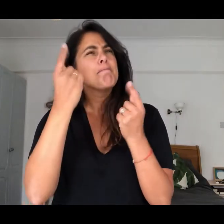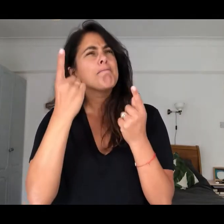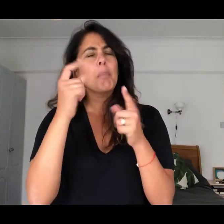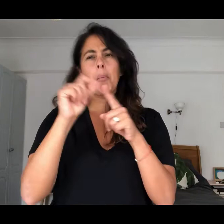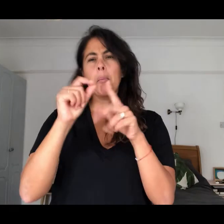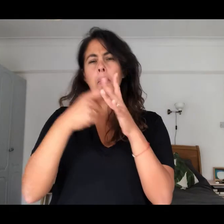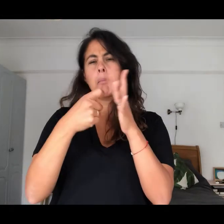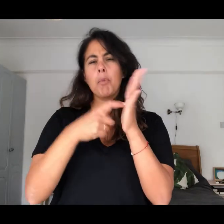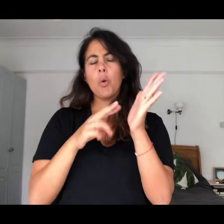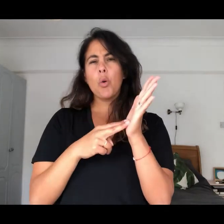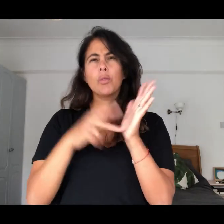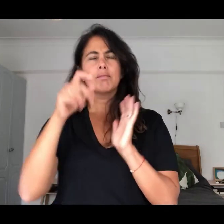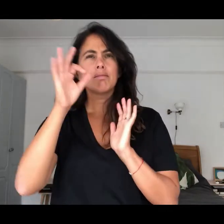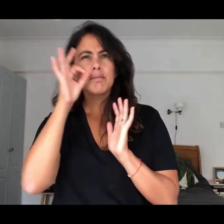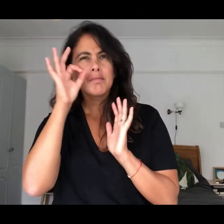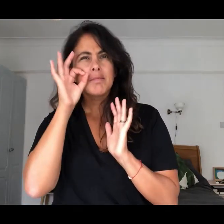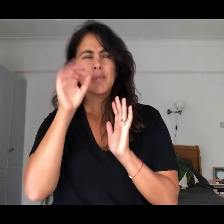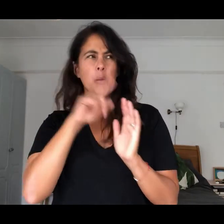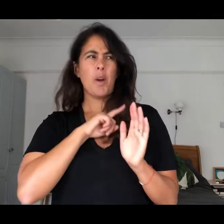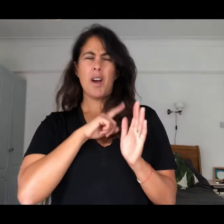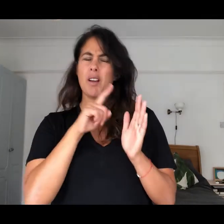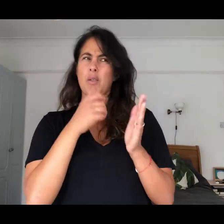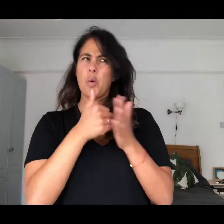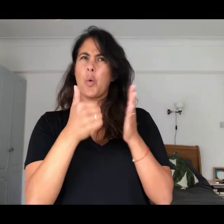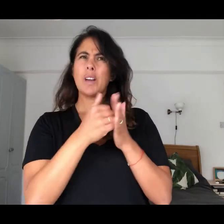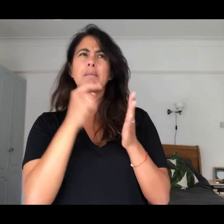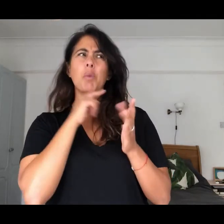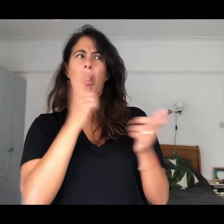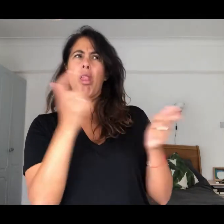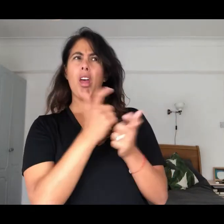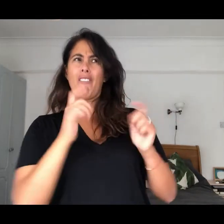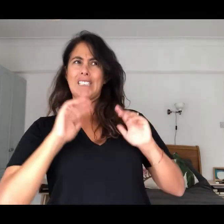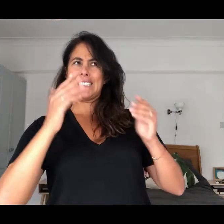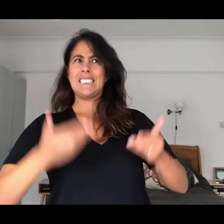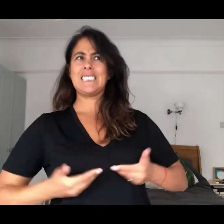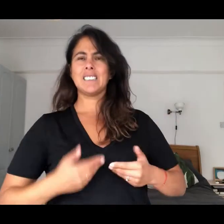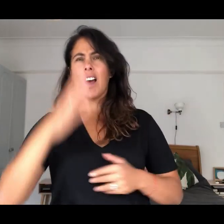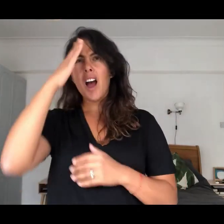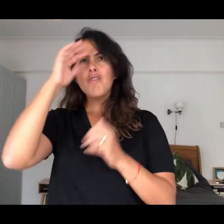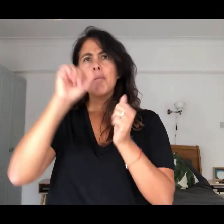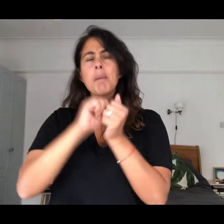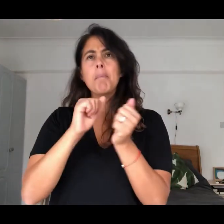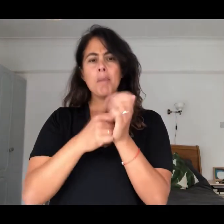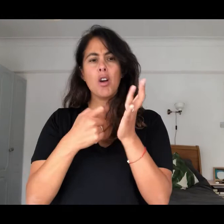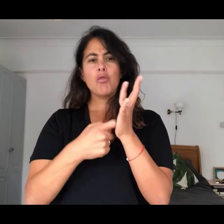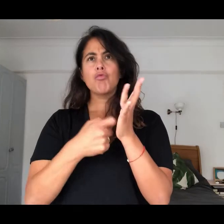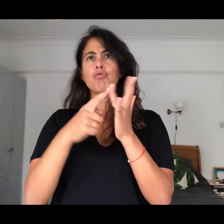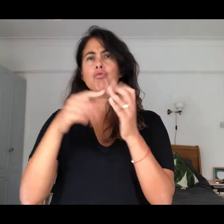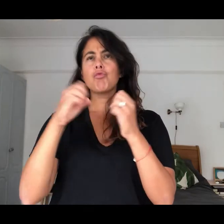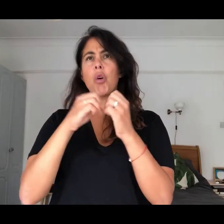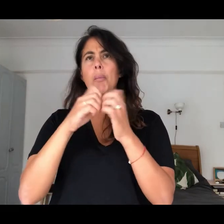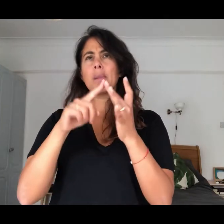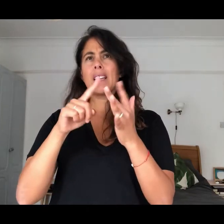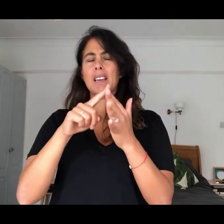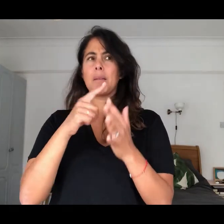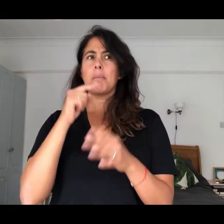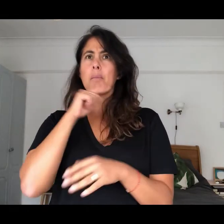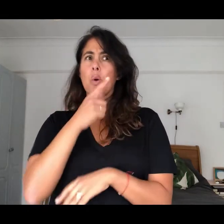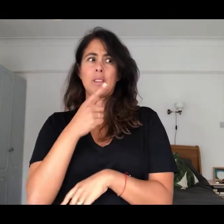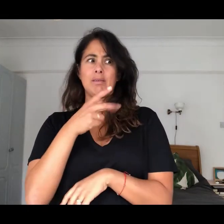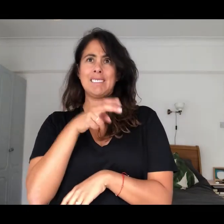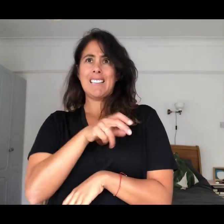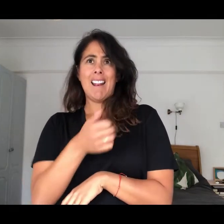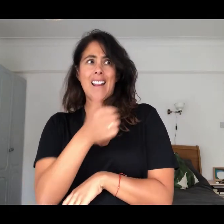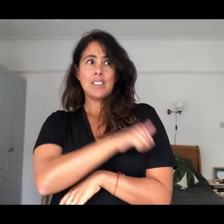the boys laughing at tits. I remember Robbie and Laddie I sat next to all through